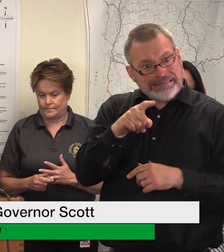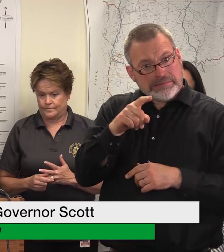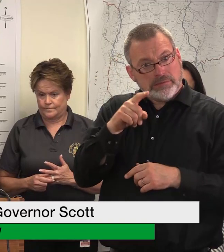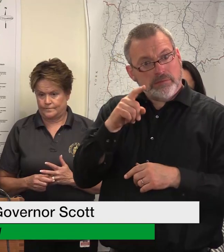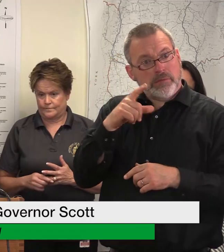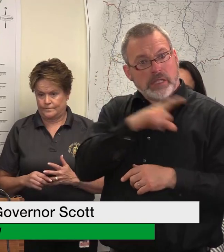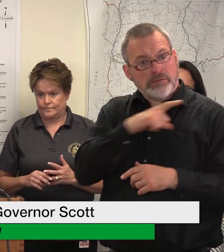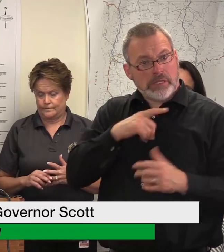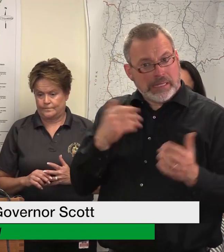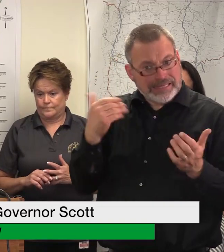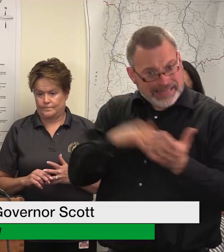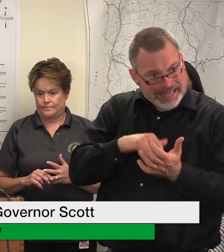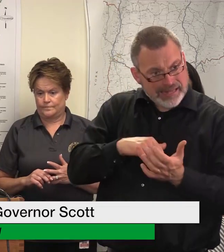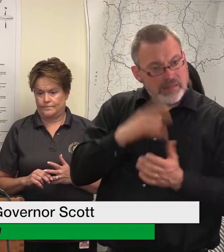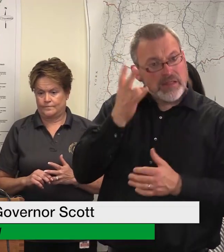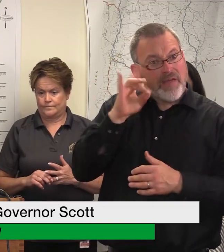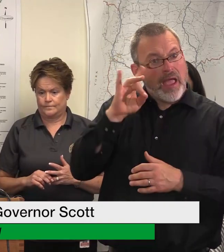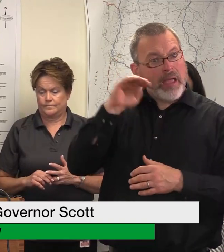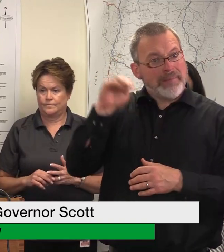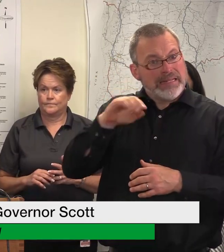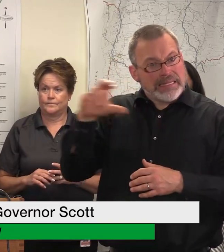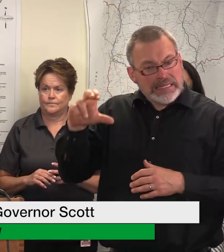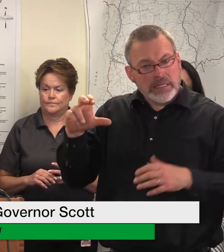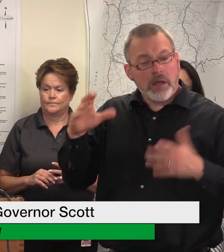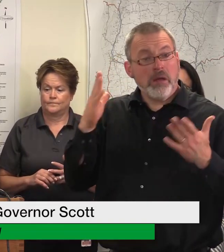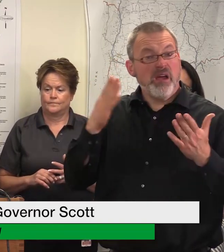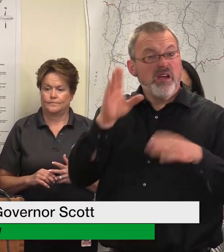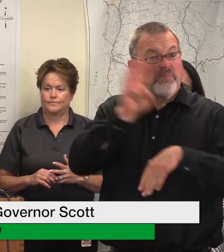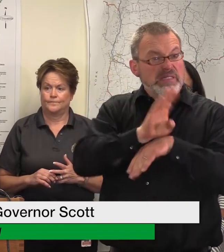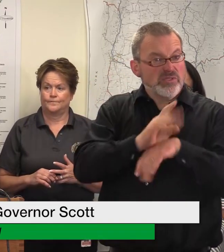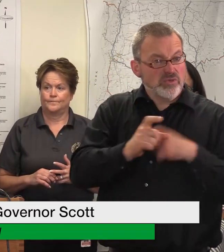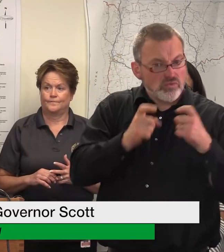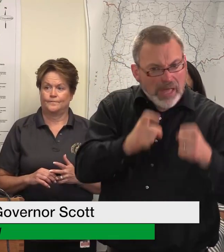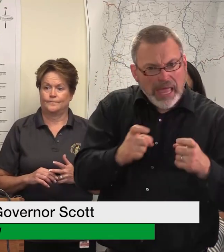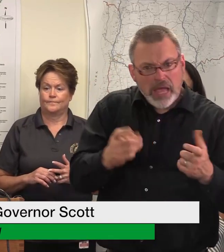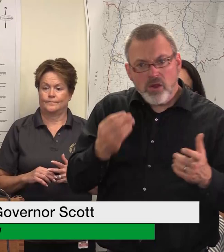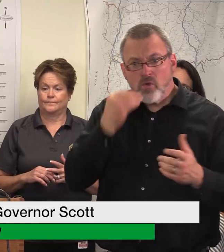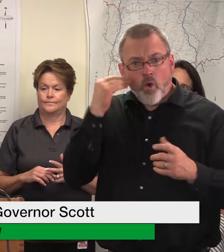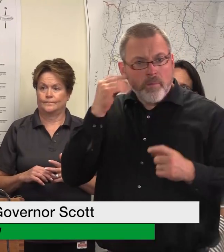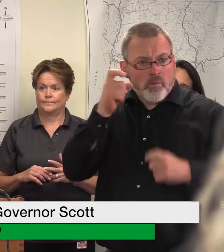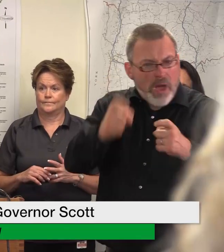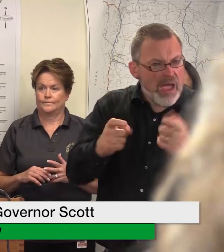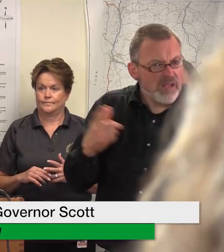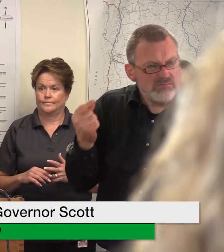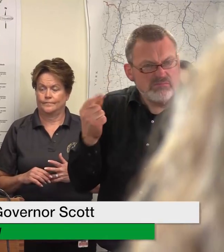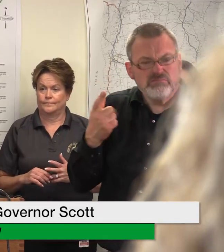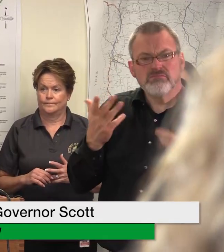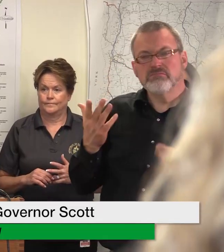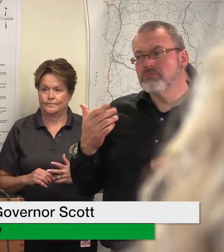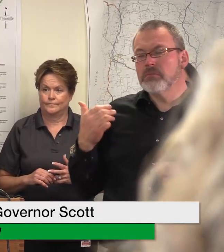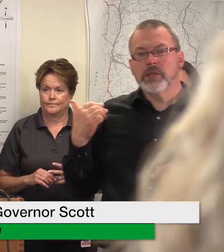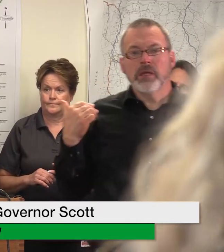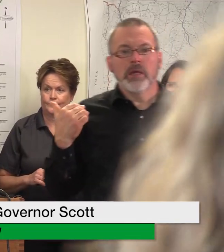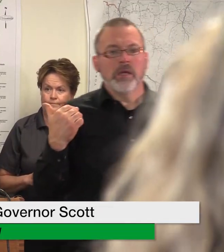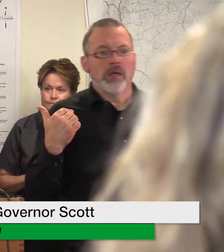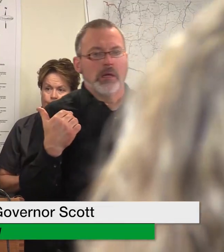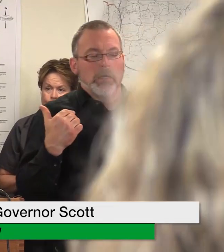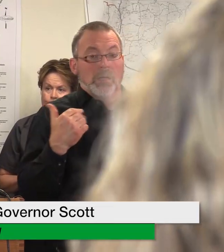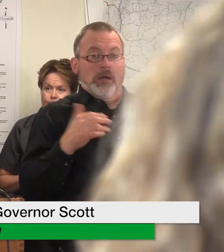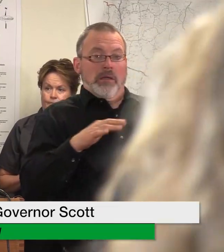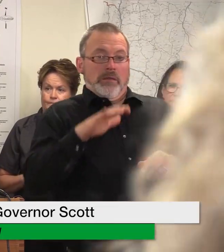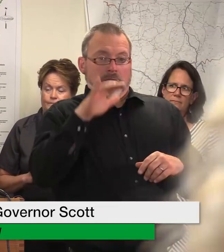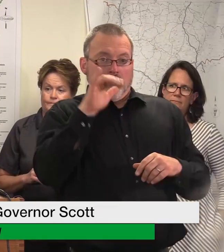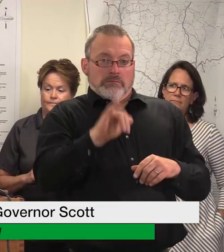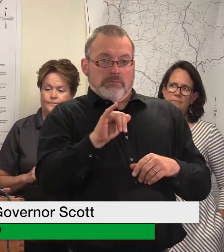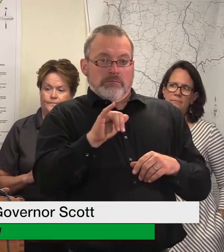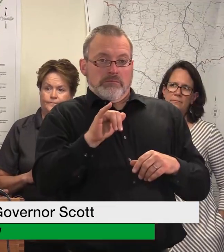it for business grants or residential grants? We are going to, I mean, that money is probably well-timed in some